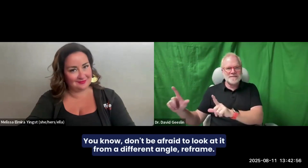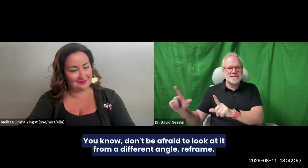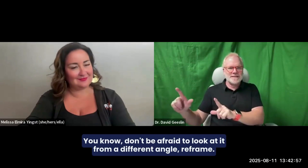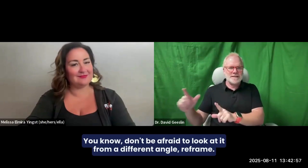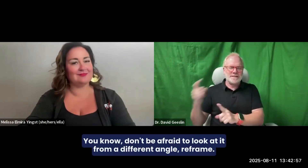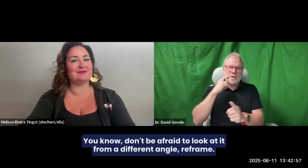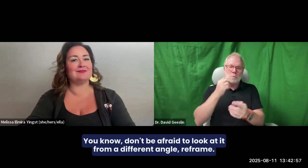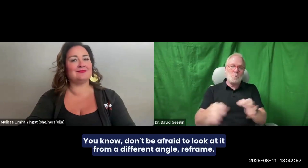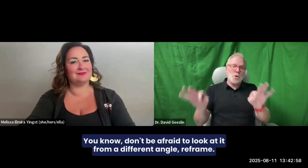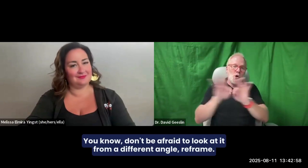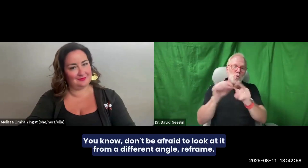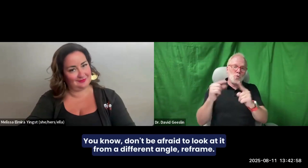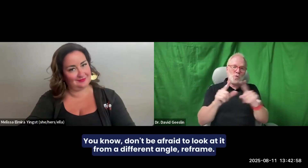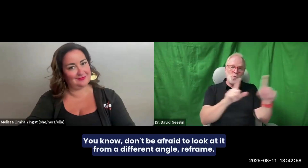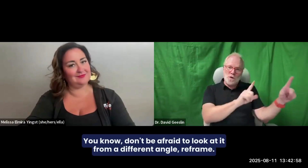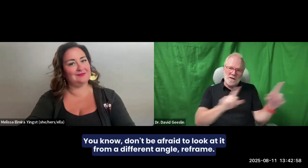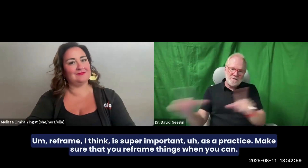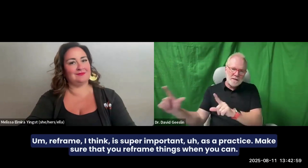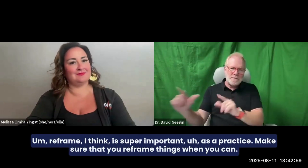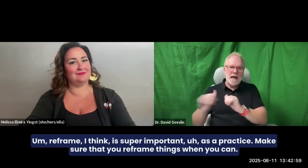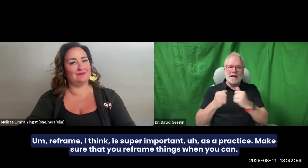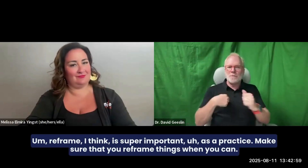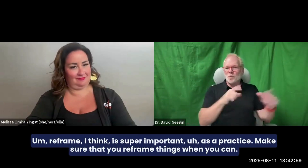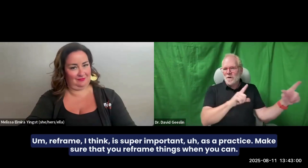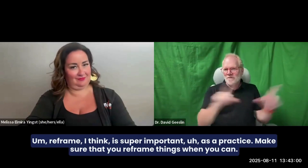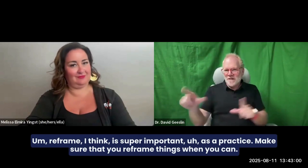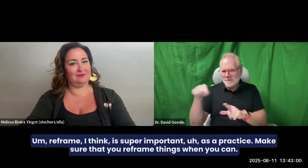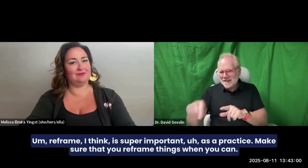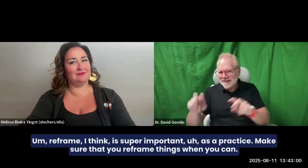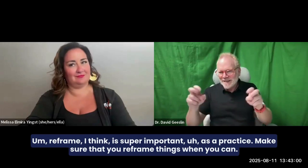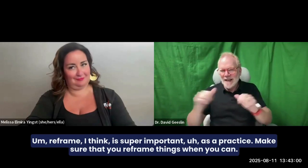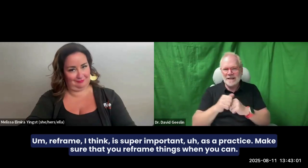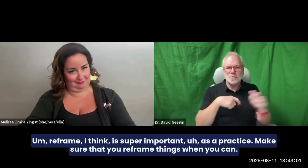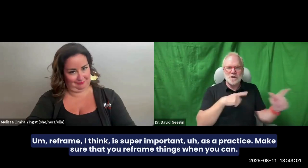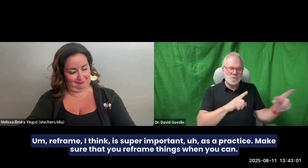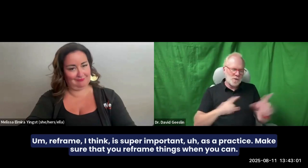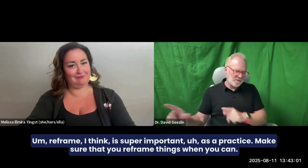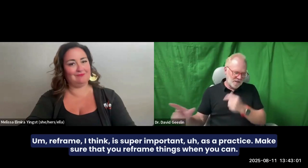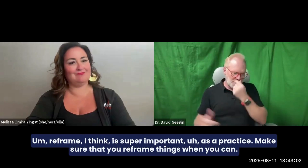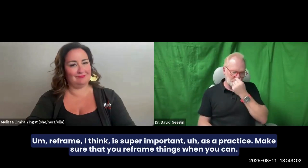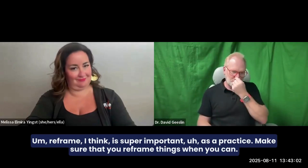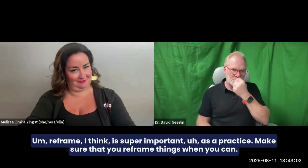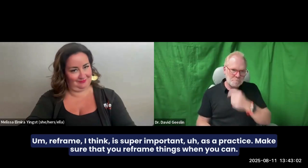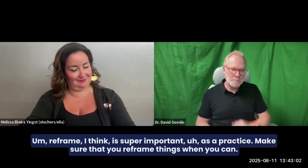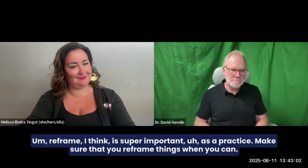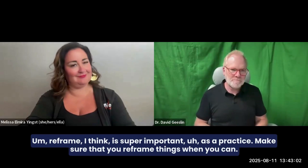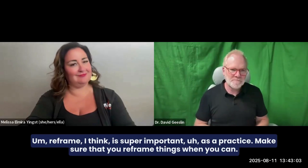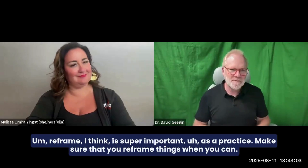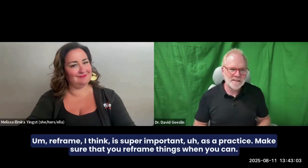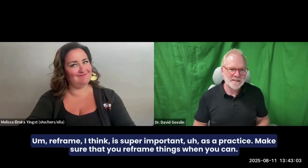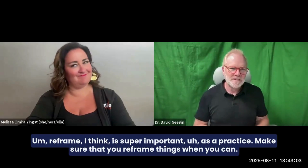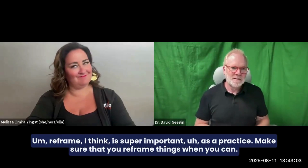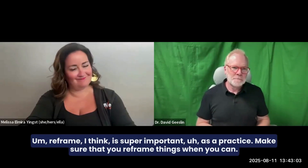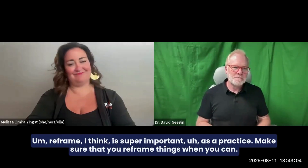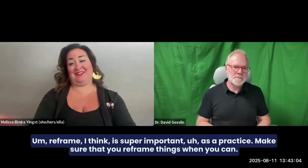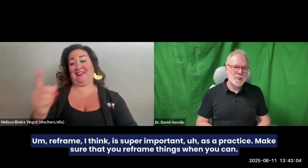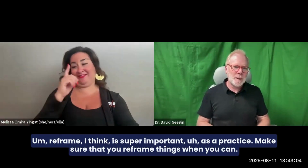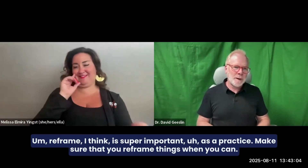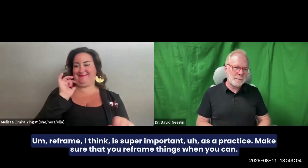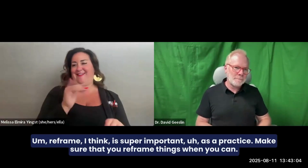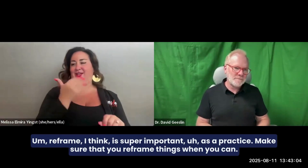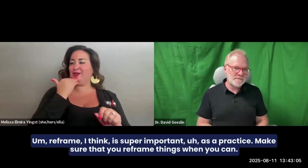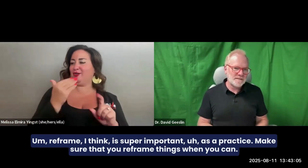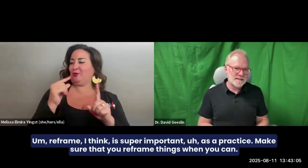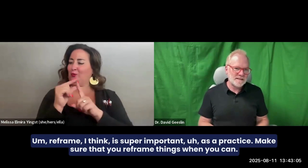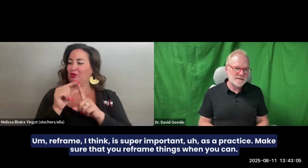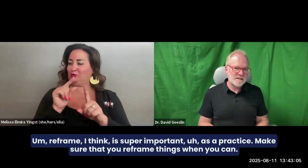Don't be afraid to look at it from a different angle, reframe. Reframe, I think, is super important as a practice. Make sure that you reframe